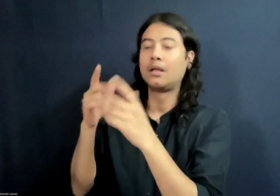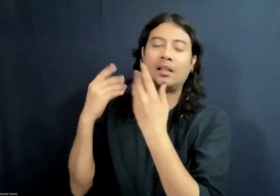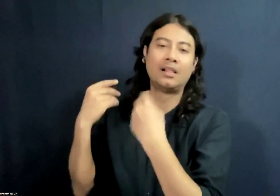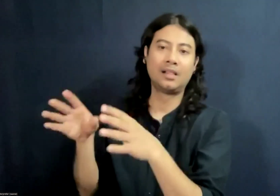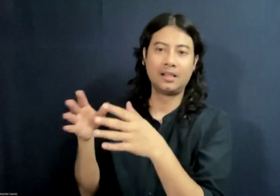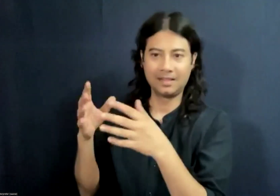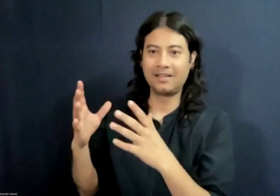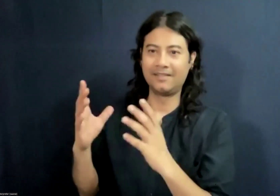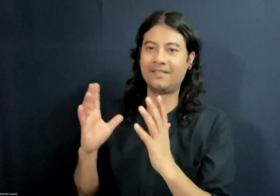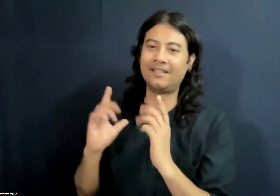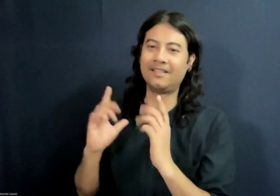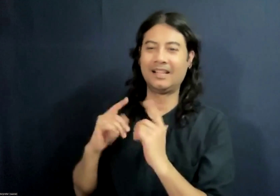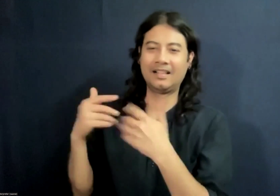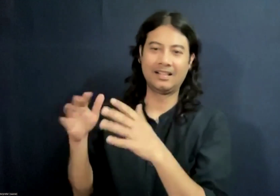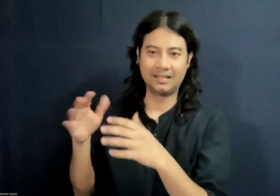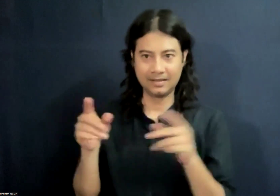mode of ignorance.